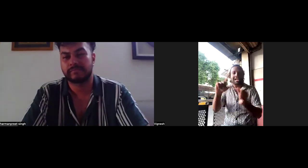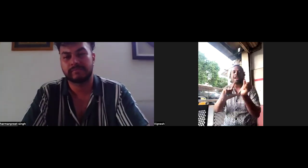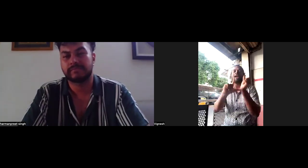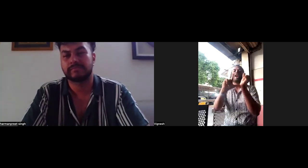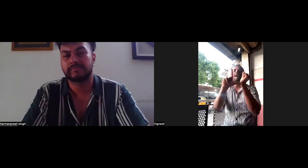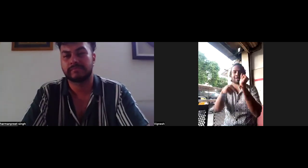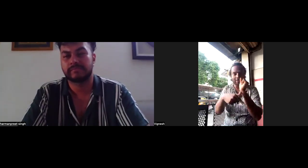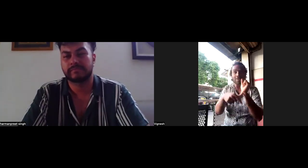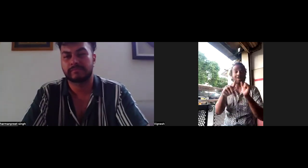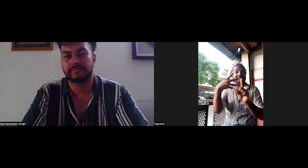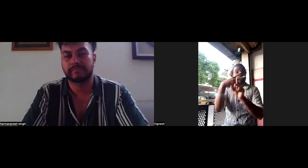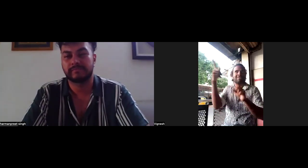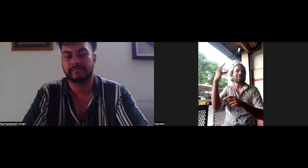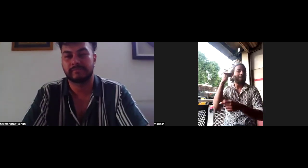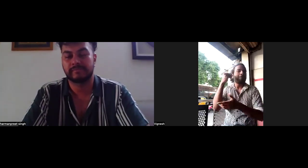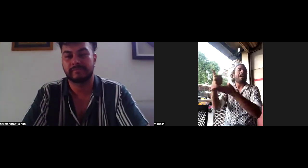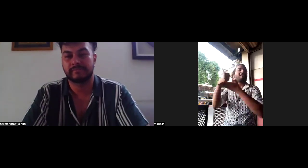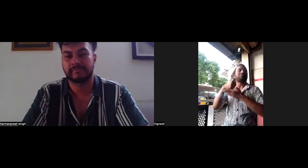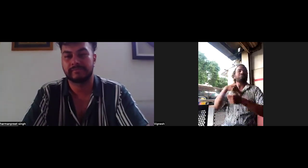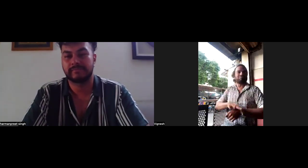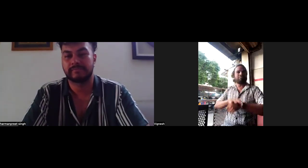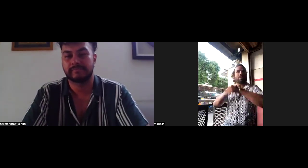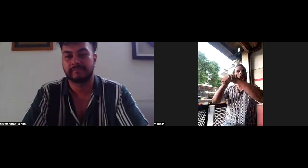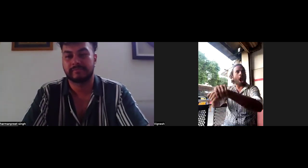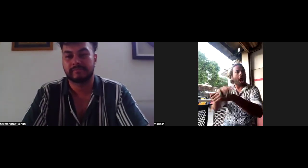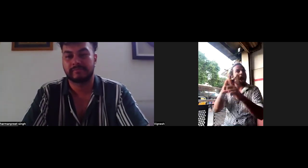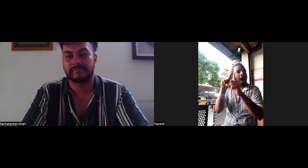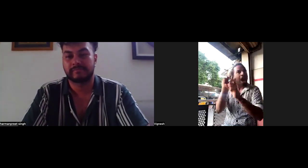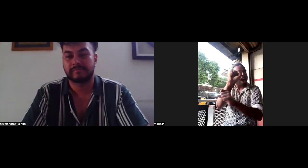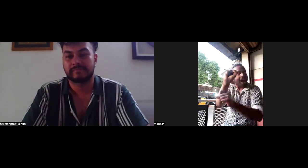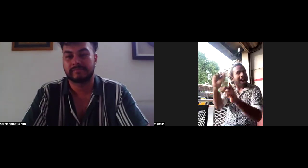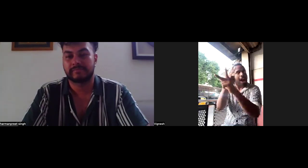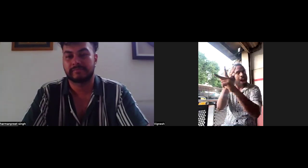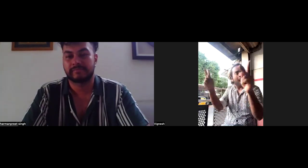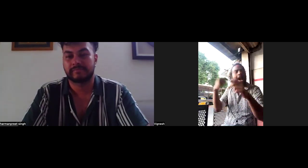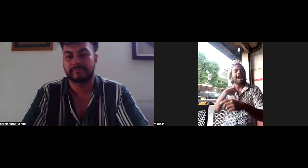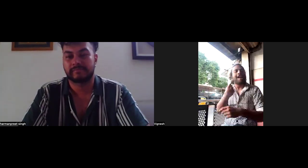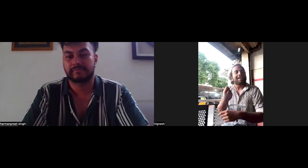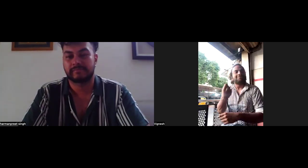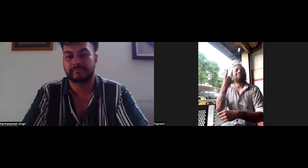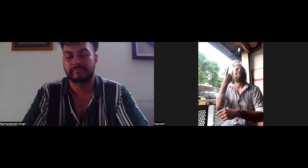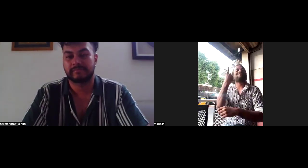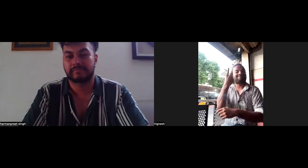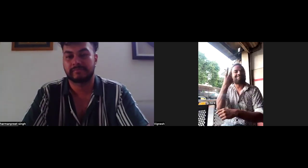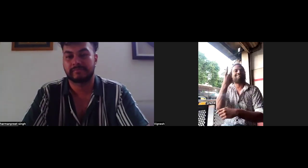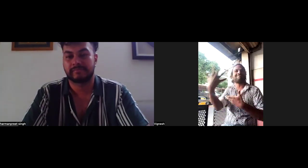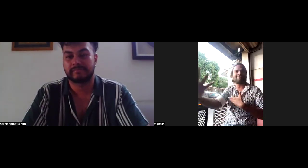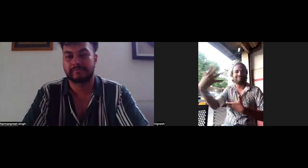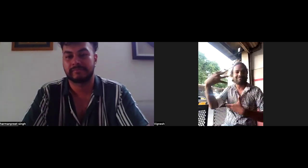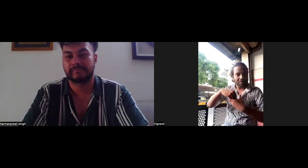language. I didn't have the terms, the messages. I think I learned a lot from hearing